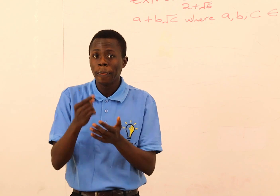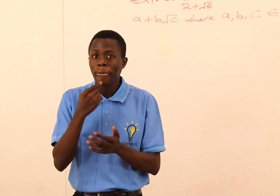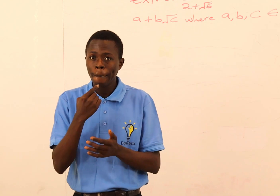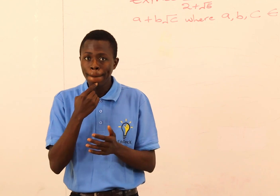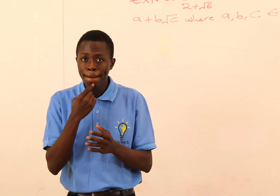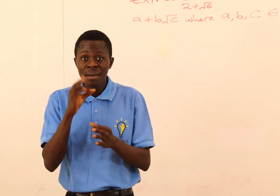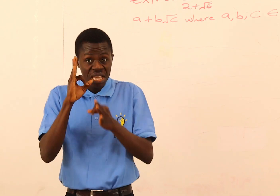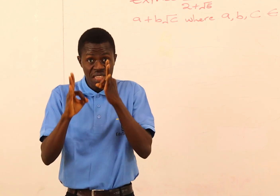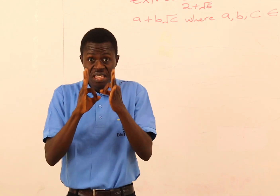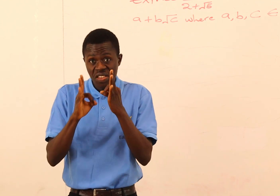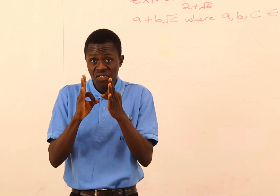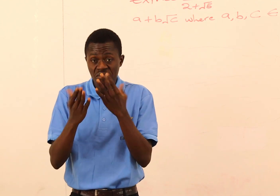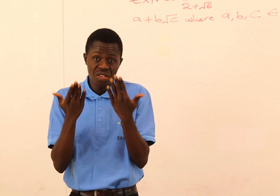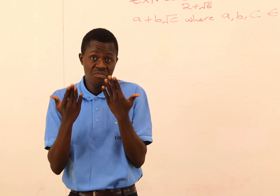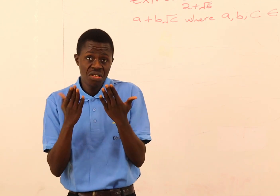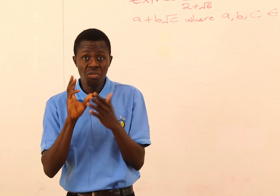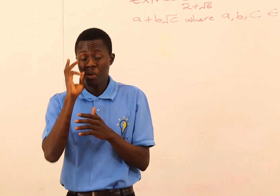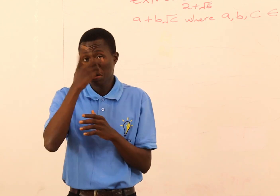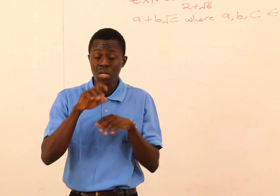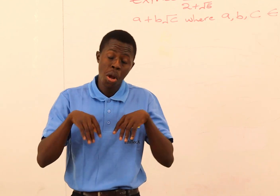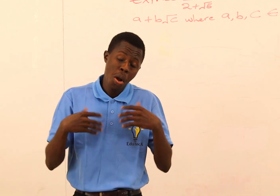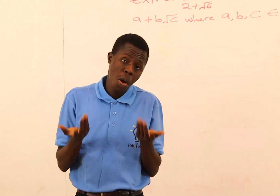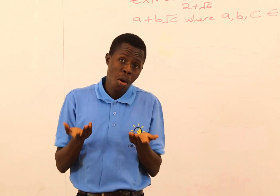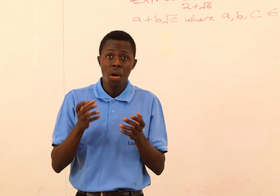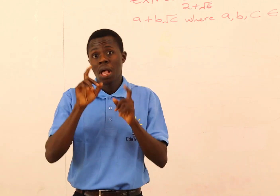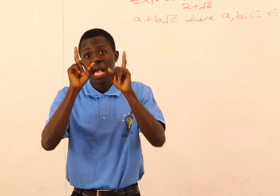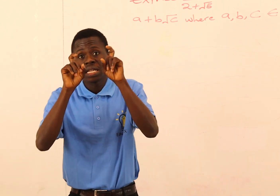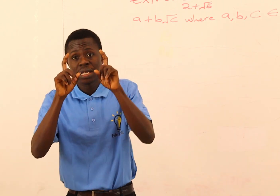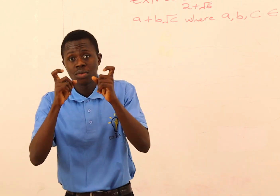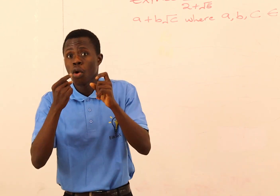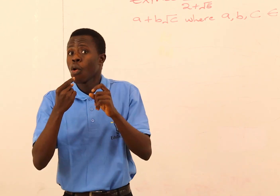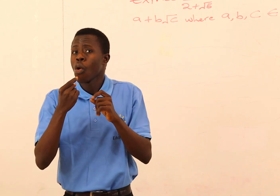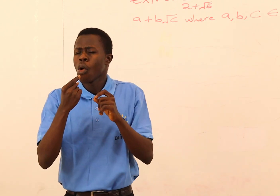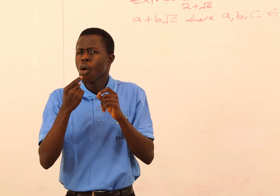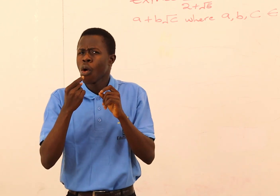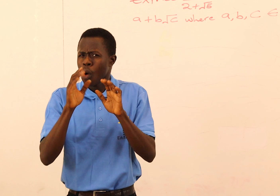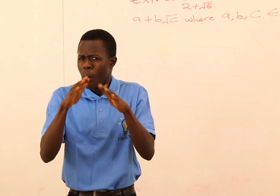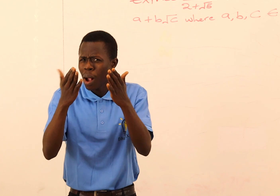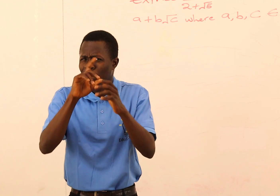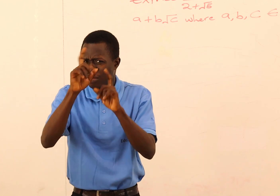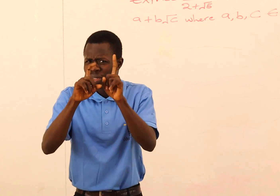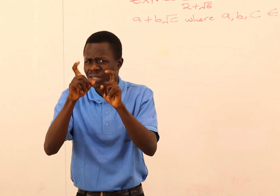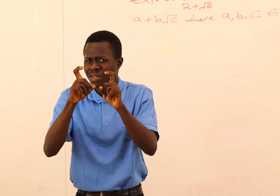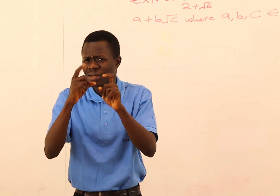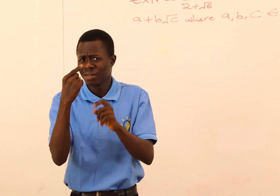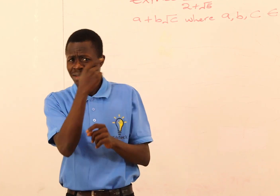Again, you're saying that if you see this question in a WASSCE examination or any